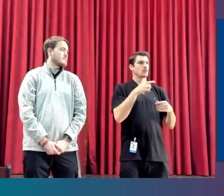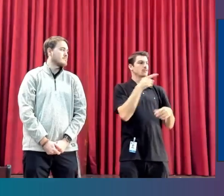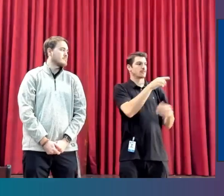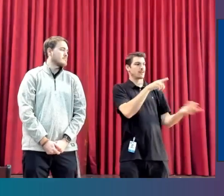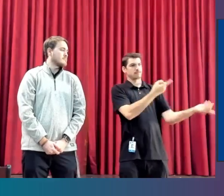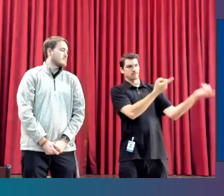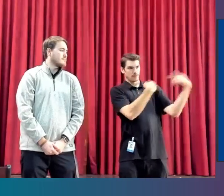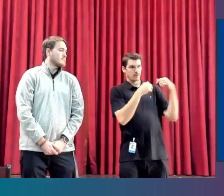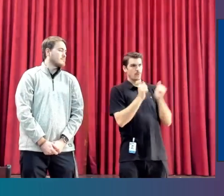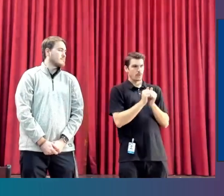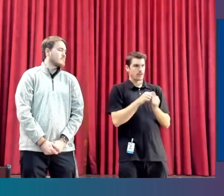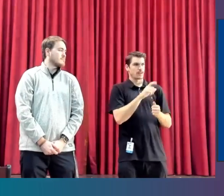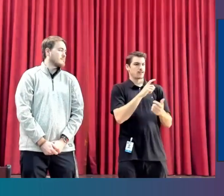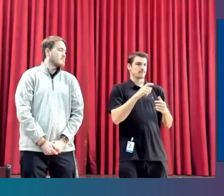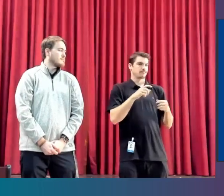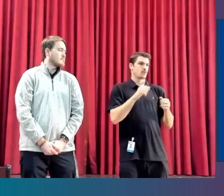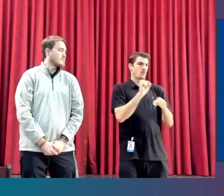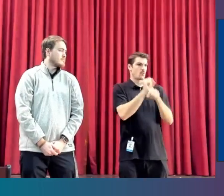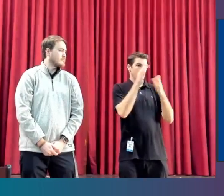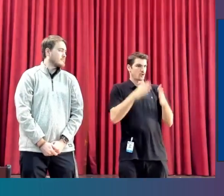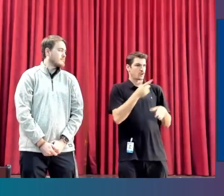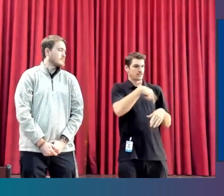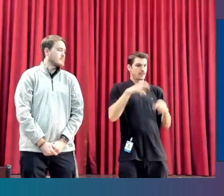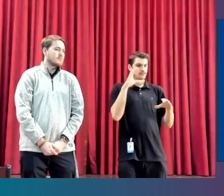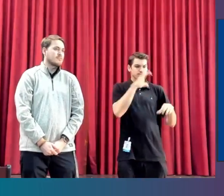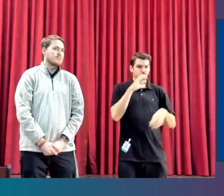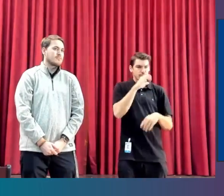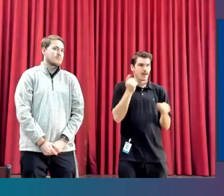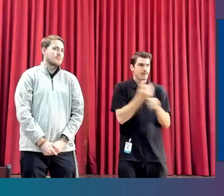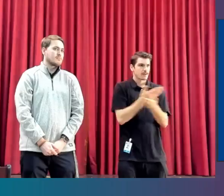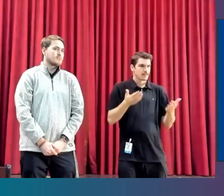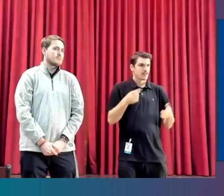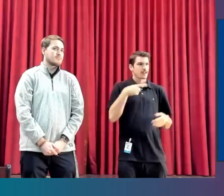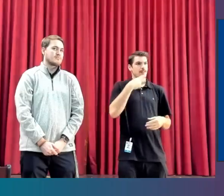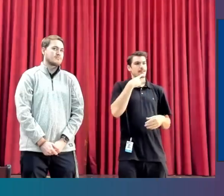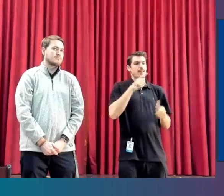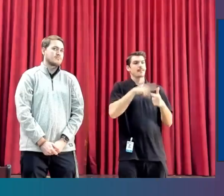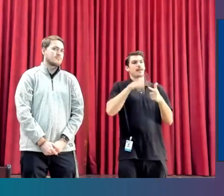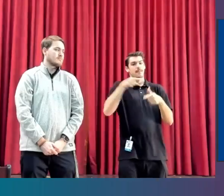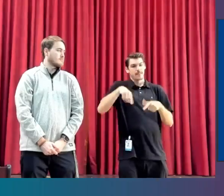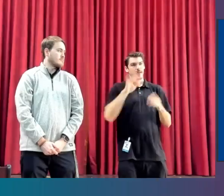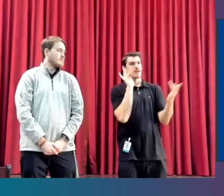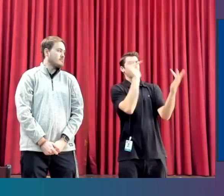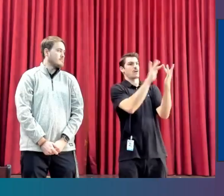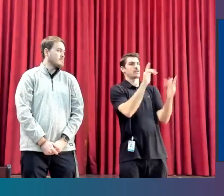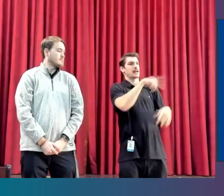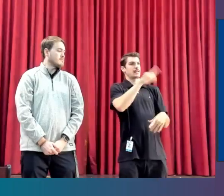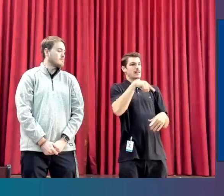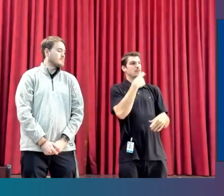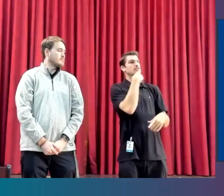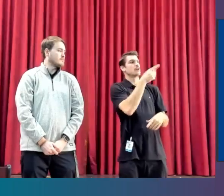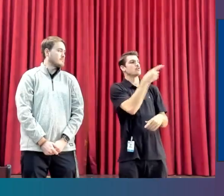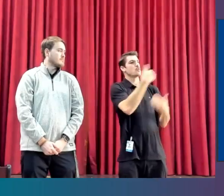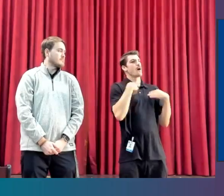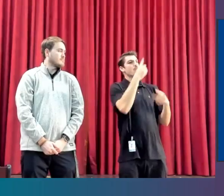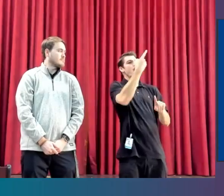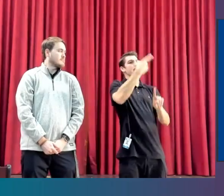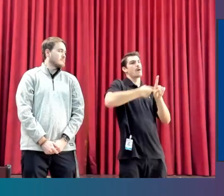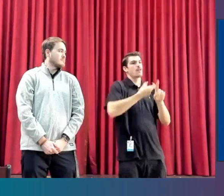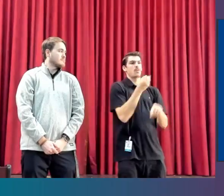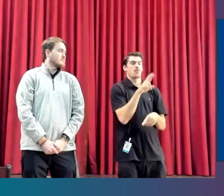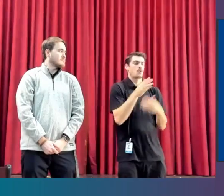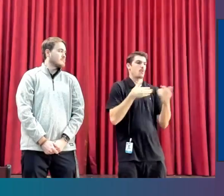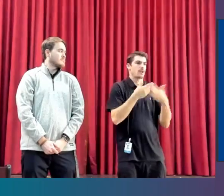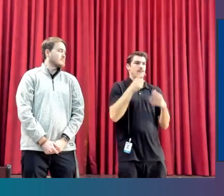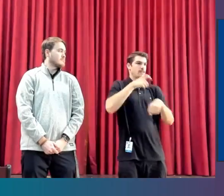free. And they look at the property, at the issues, and they tell the landlord, you have a month or whatever that time is